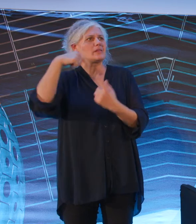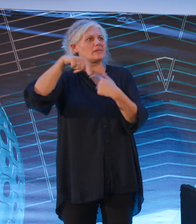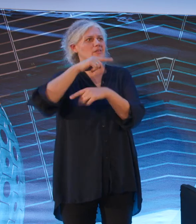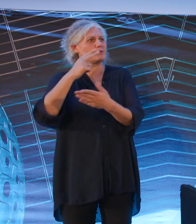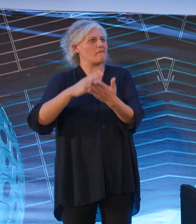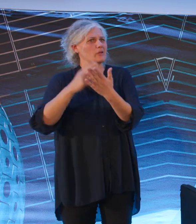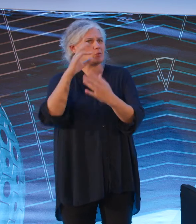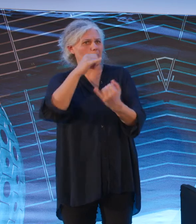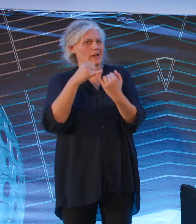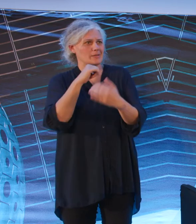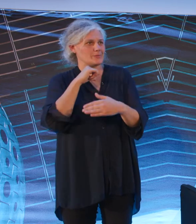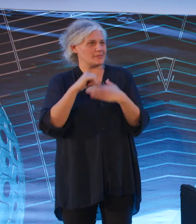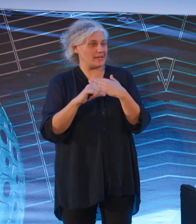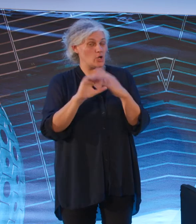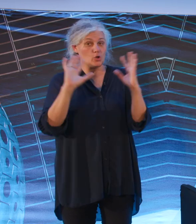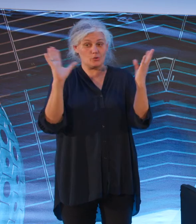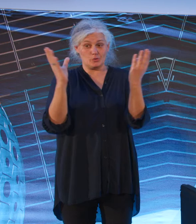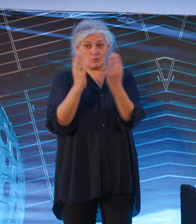Together,